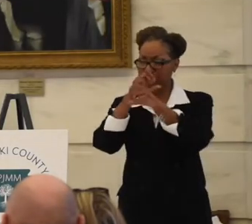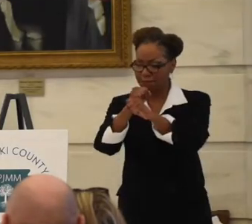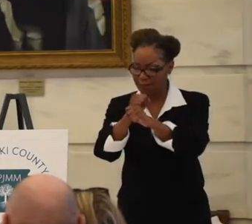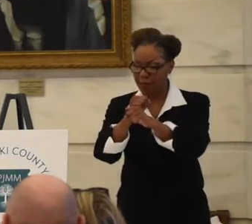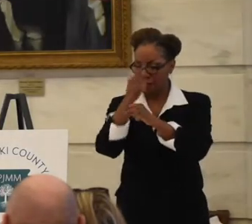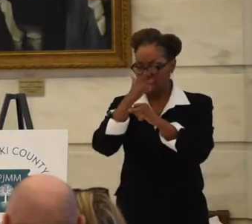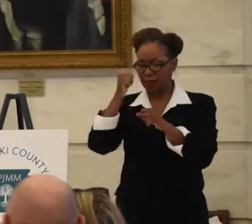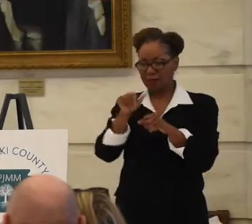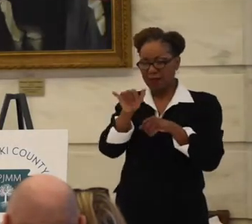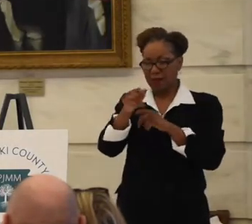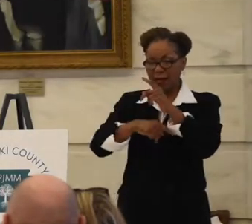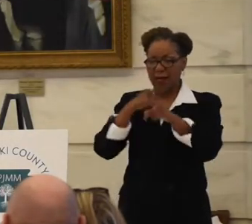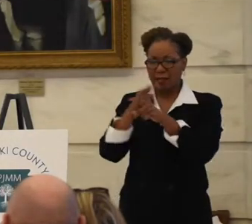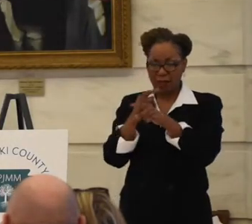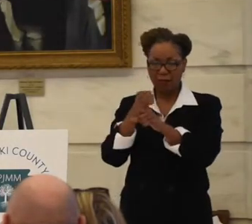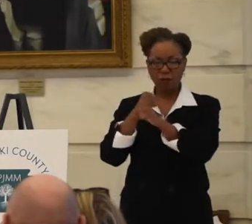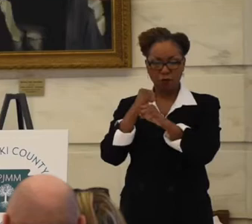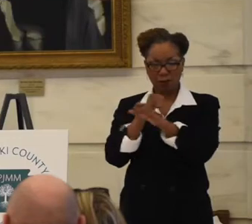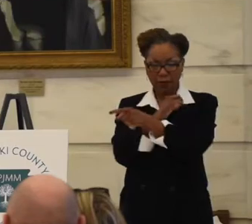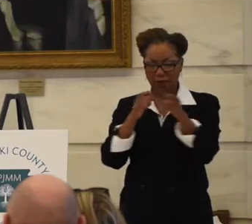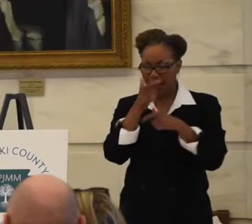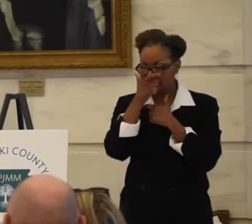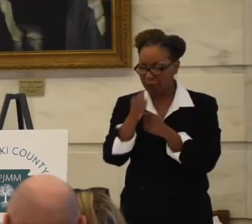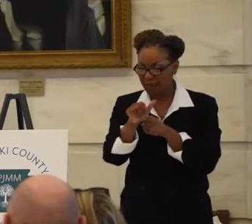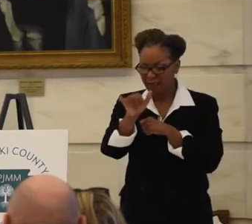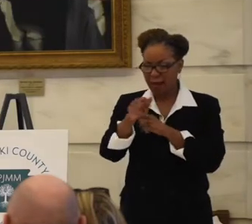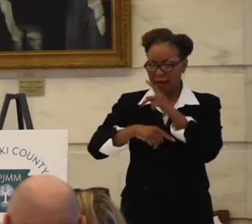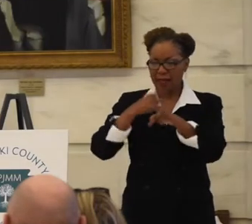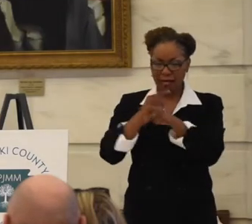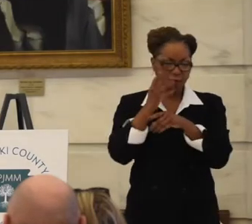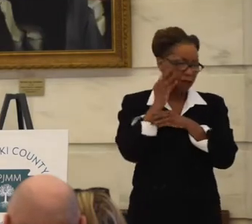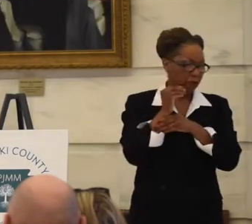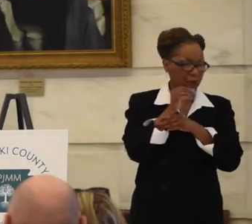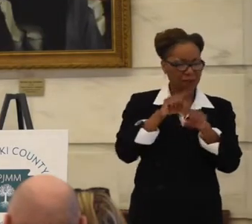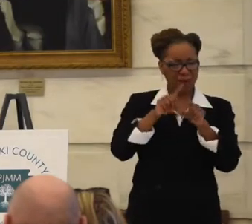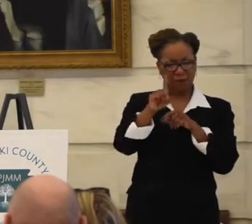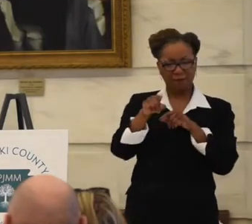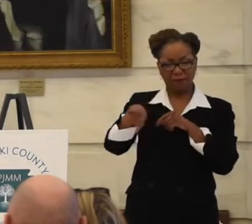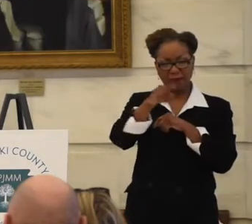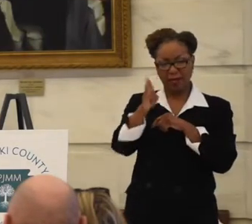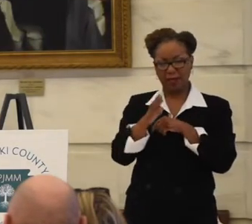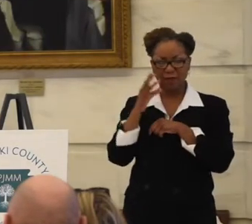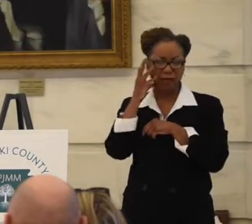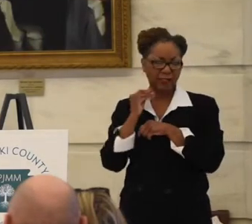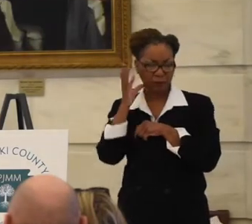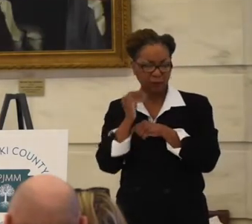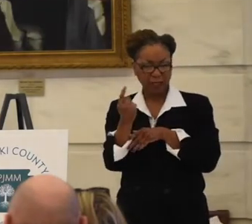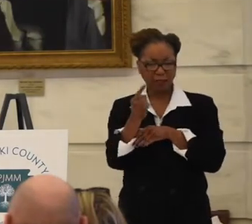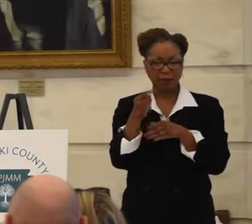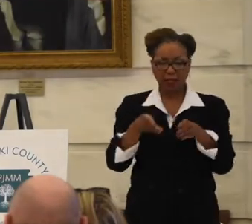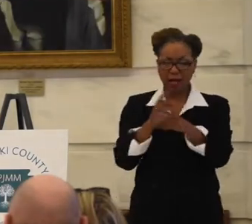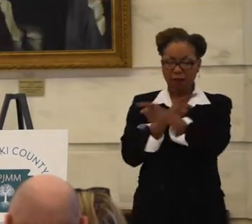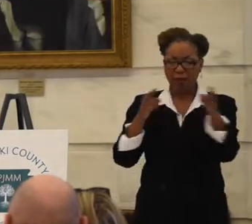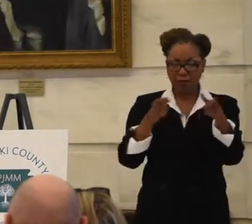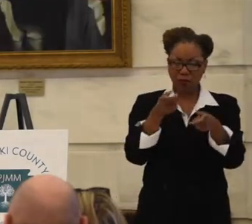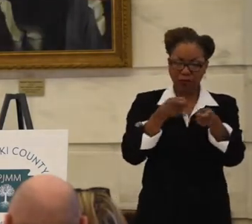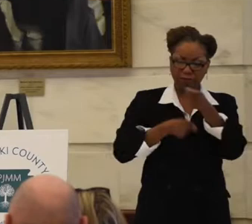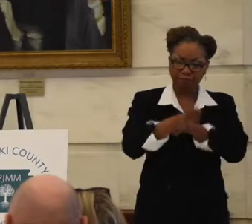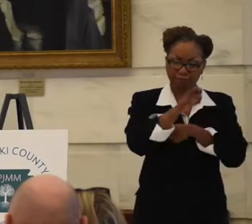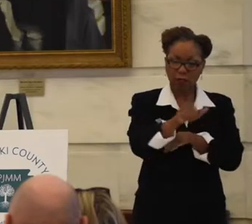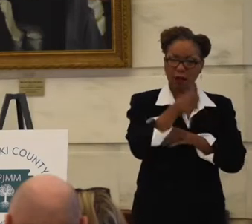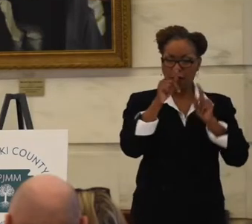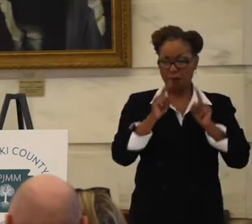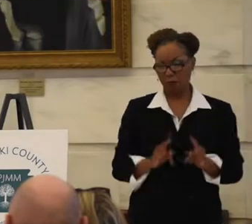towards an experience that they've never experienced. Something that allows them to put themselves in someone else's